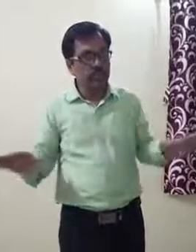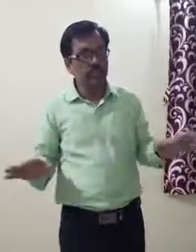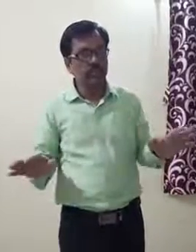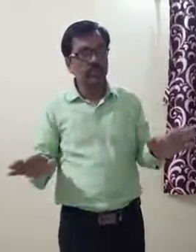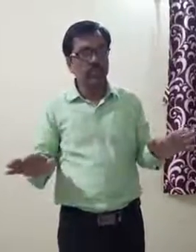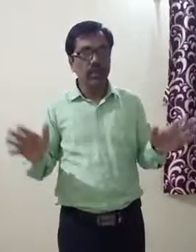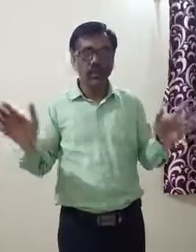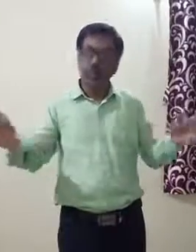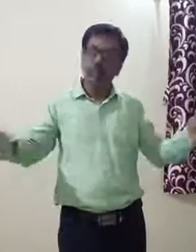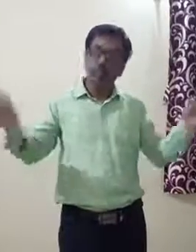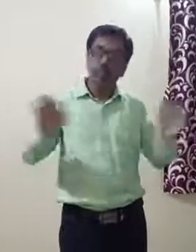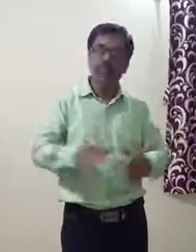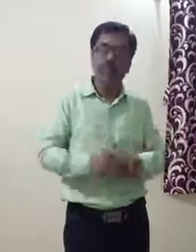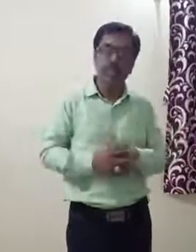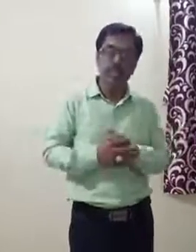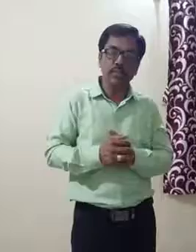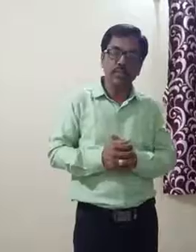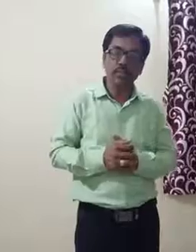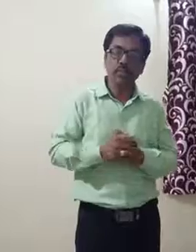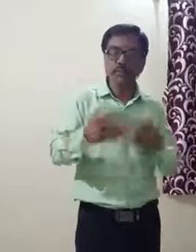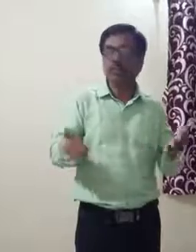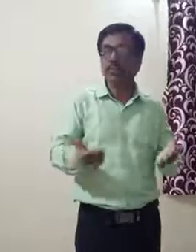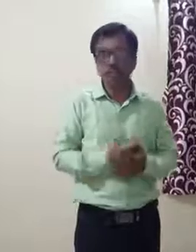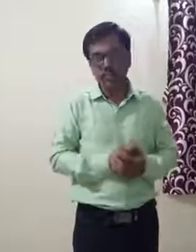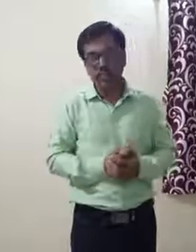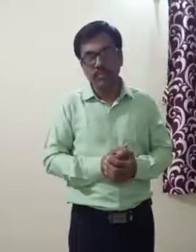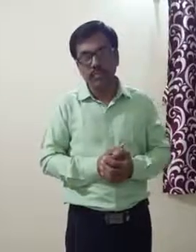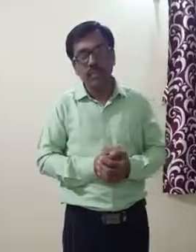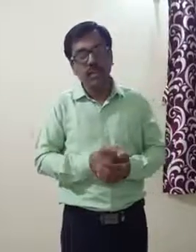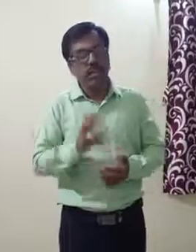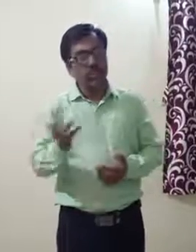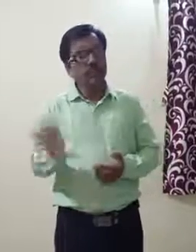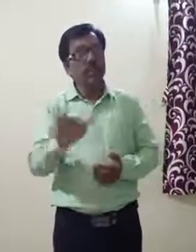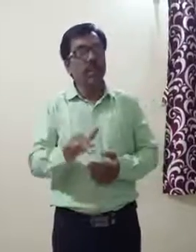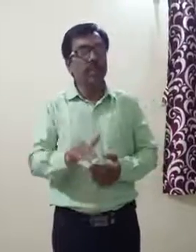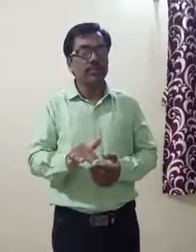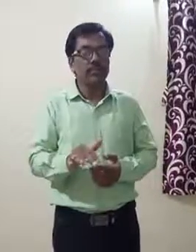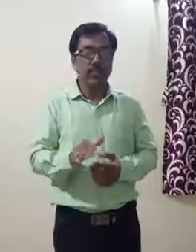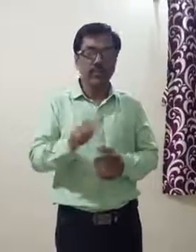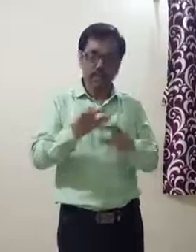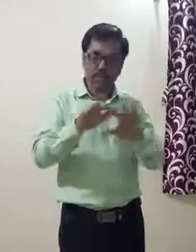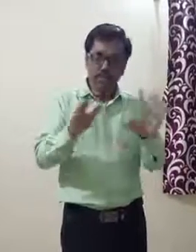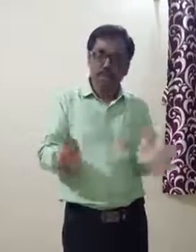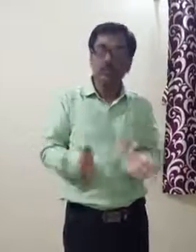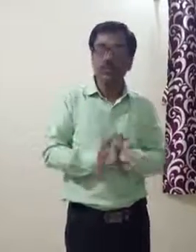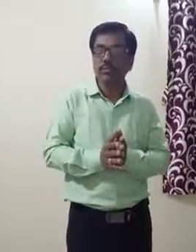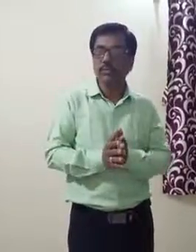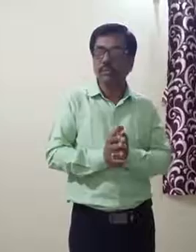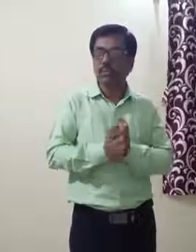restrictions, and allowed all the new traders to set up their business. Along with that, he improved the